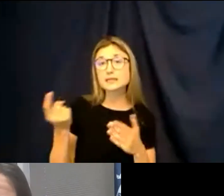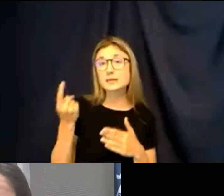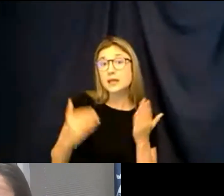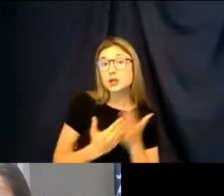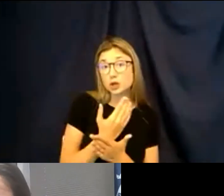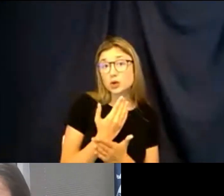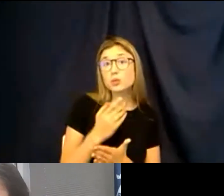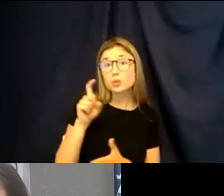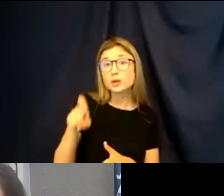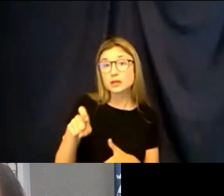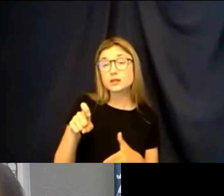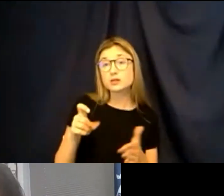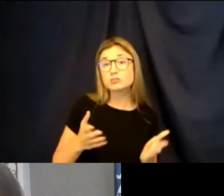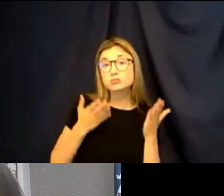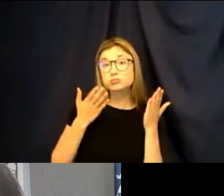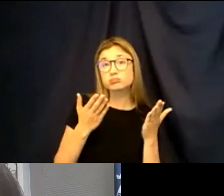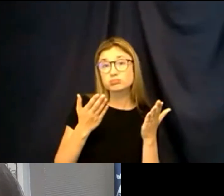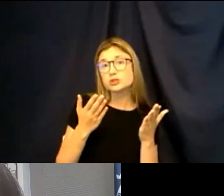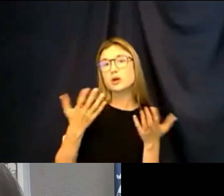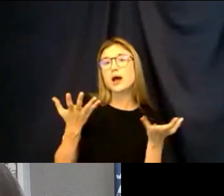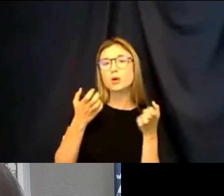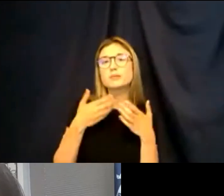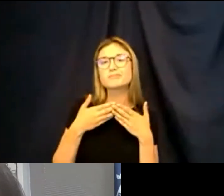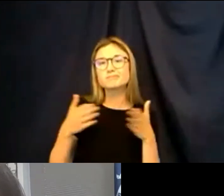up. But just want to open the floor for any